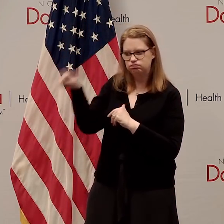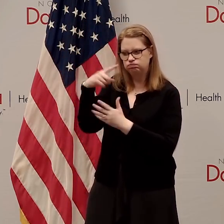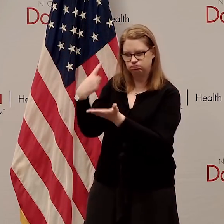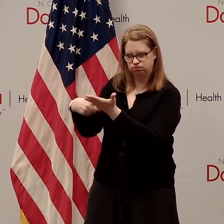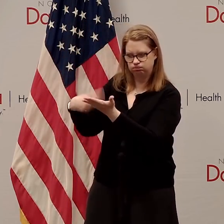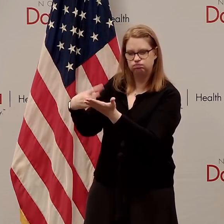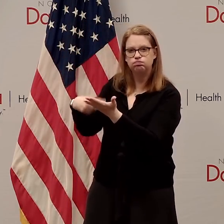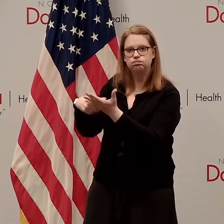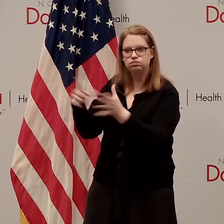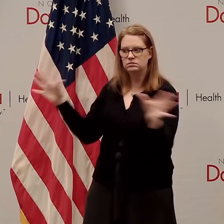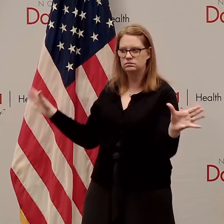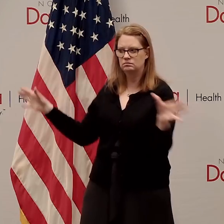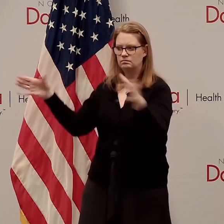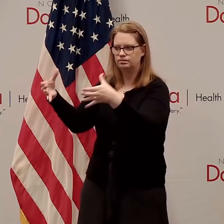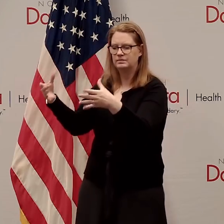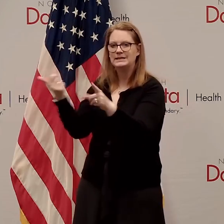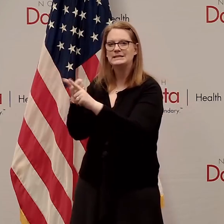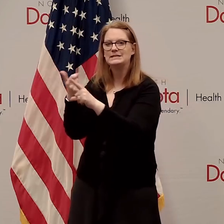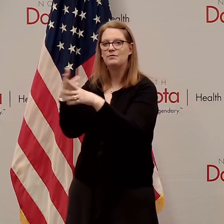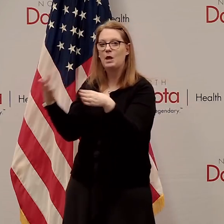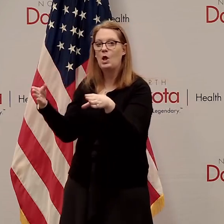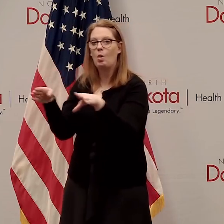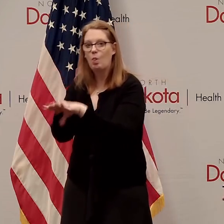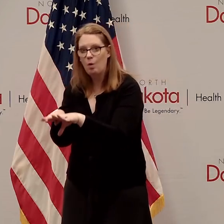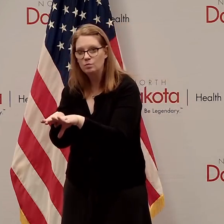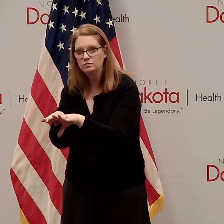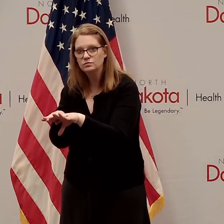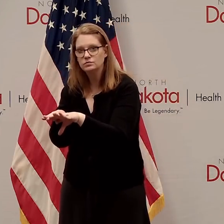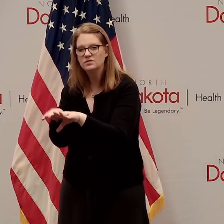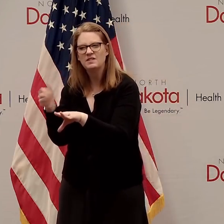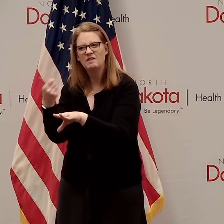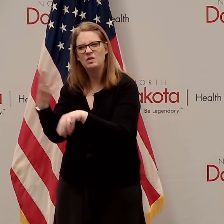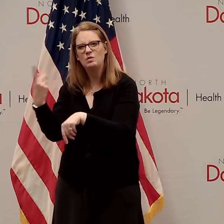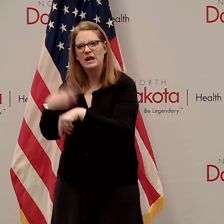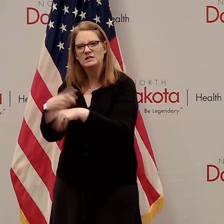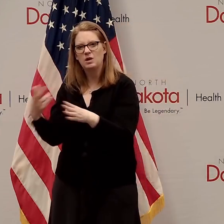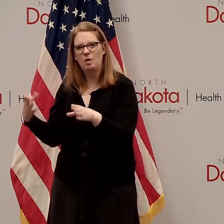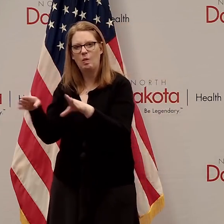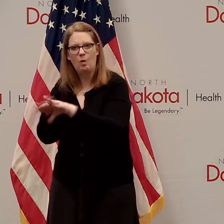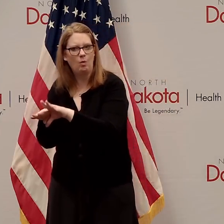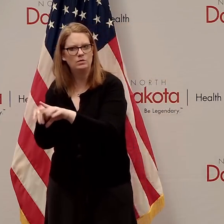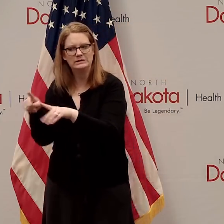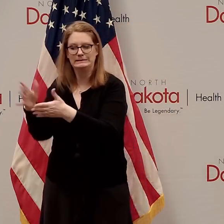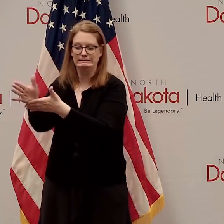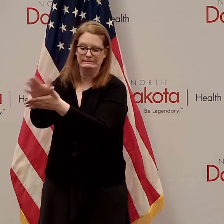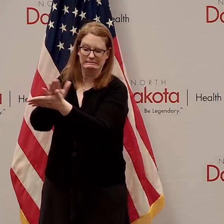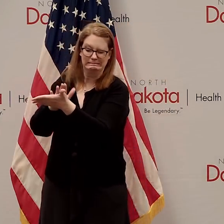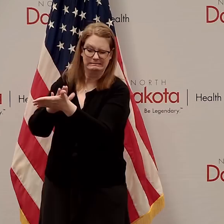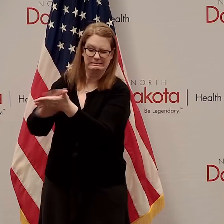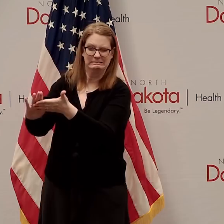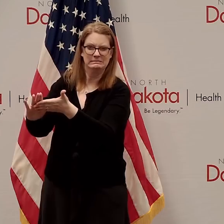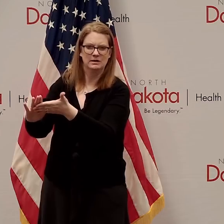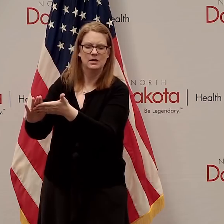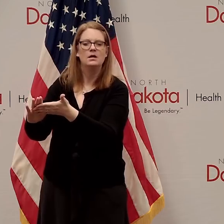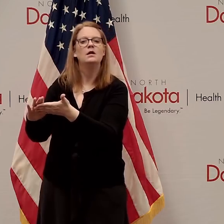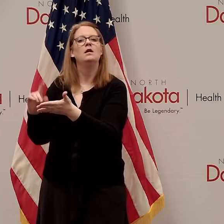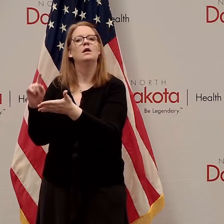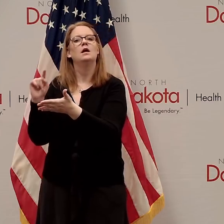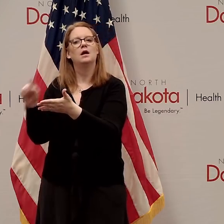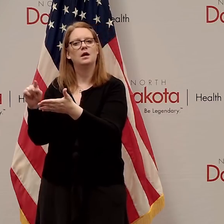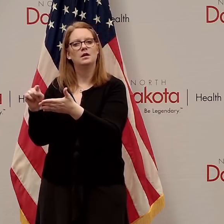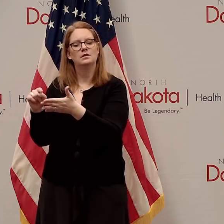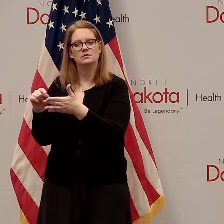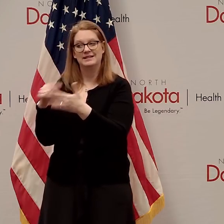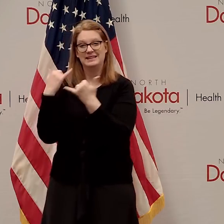The plant is going to be closed for a few days. And the plant's going to be disinfected. We're doing